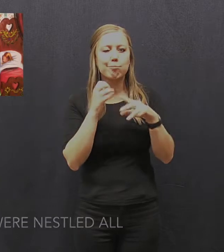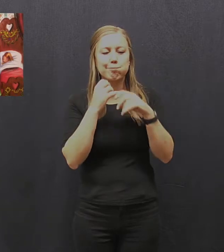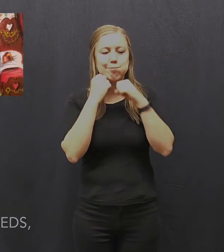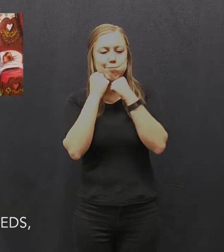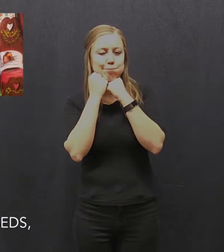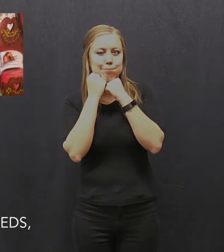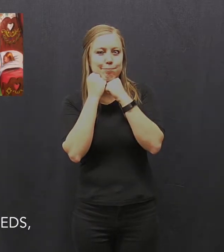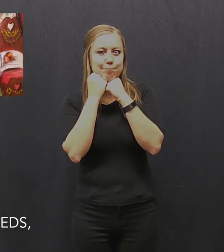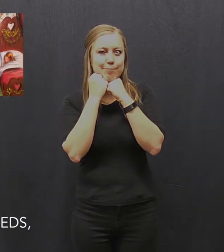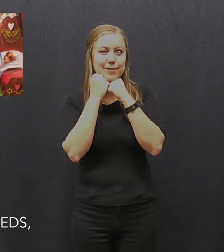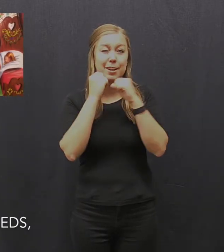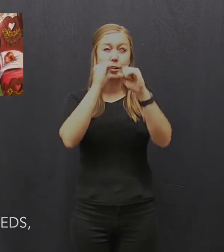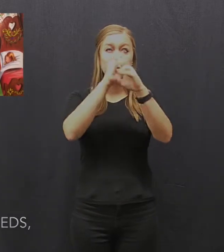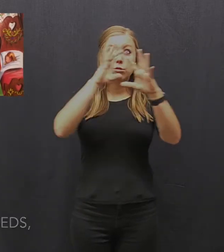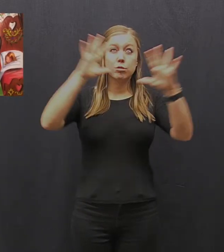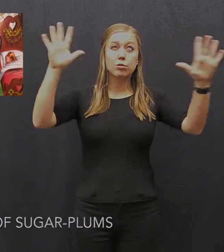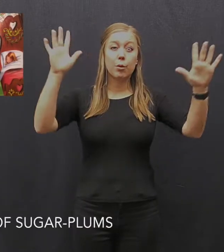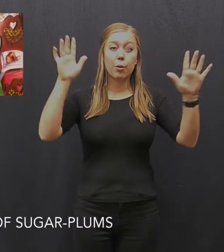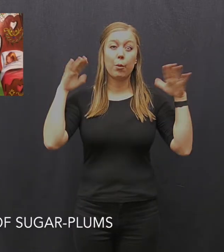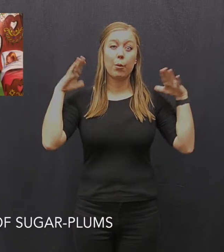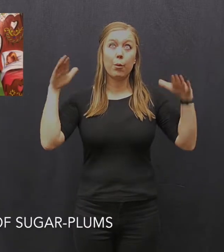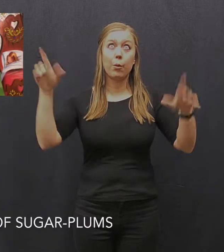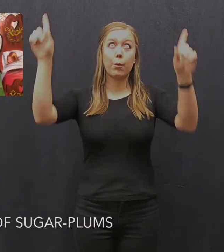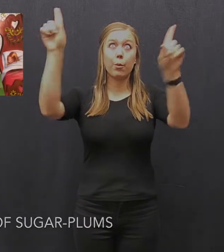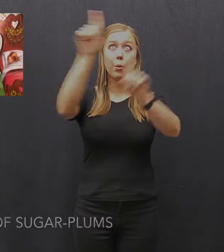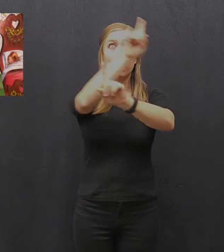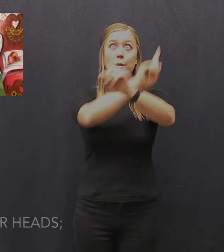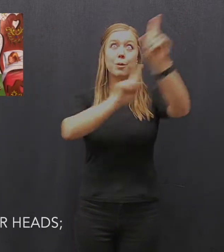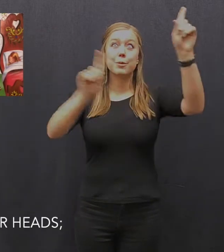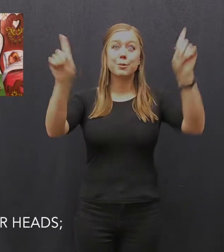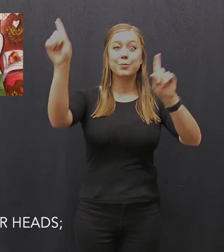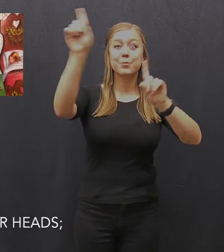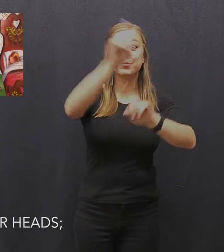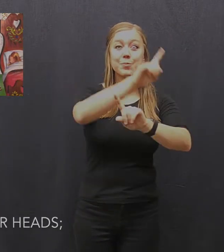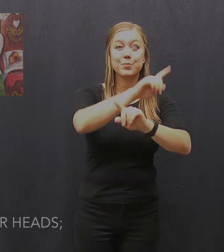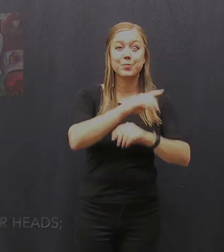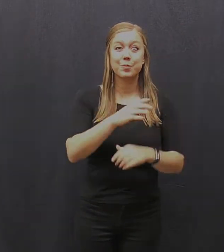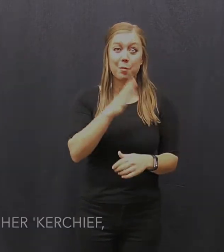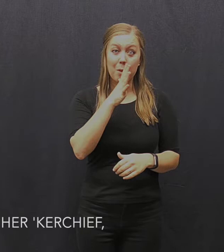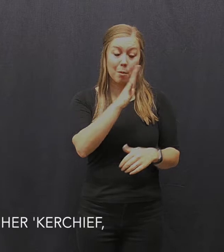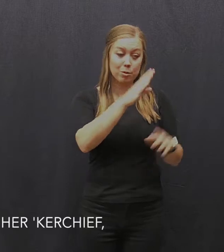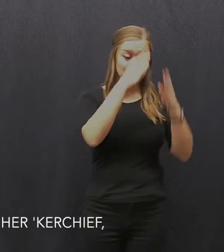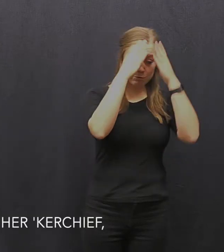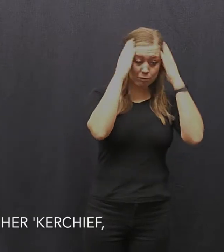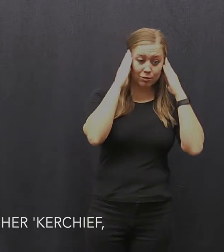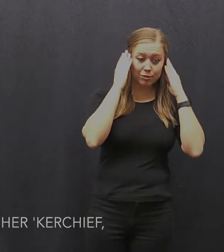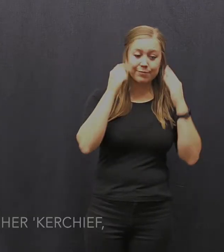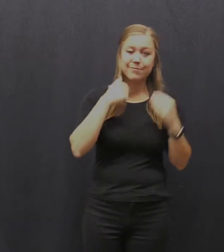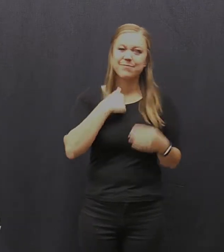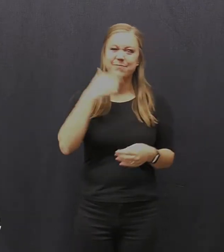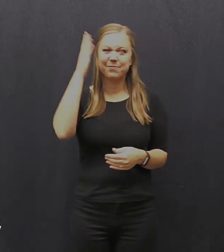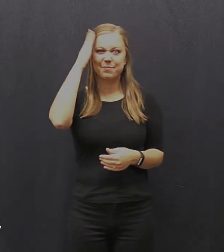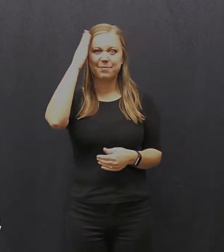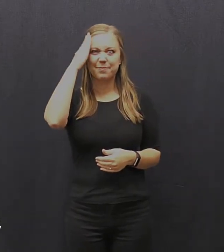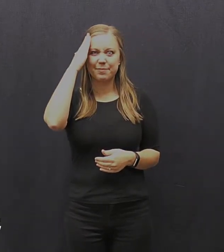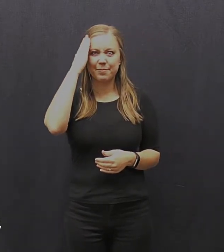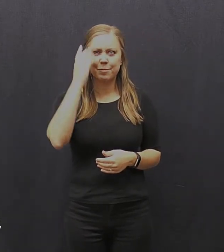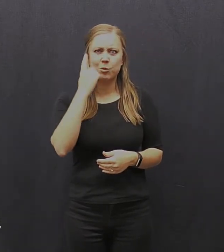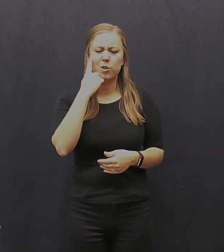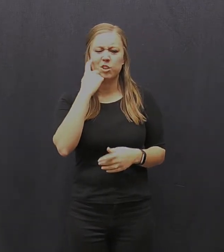their beds, while visions of sugar plums danced in their heads. And Mama in her kerchief, and I in my cap,